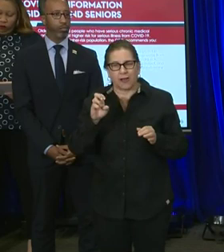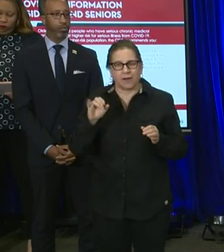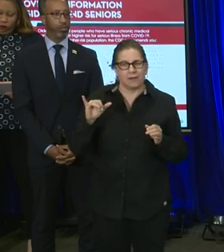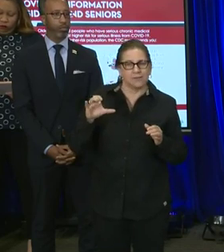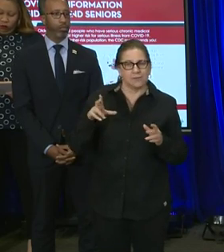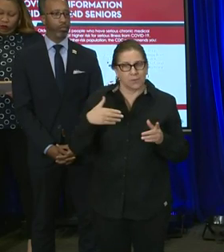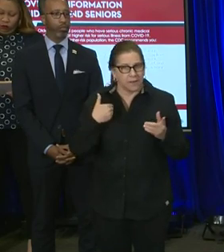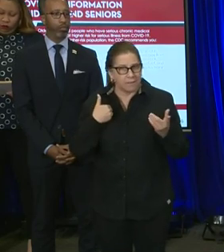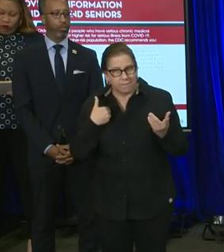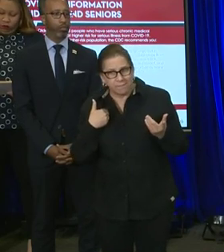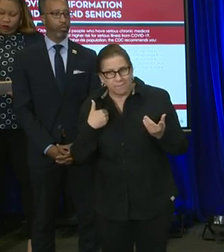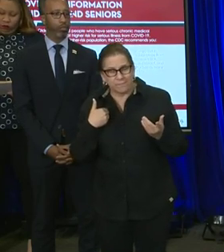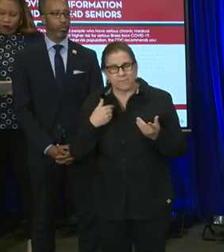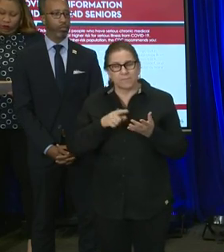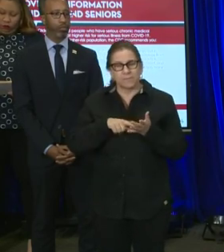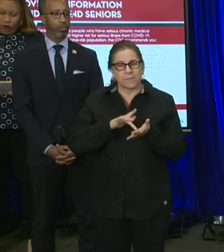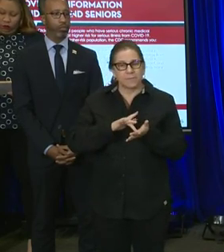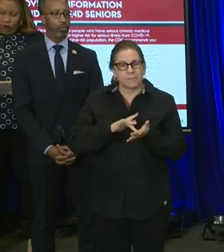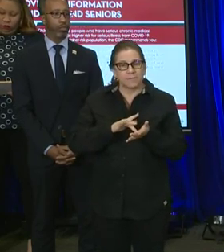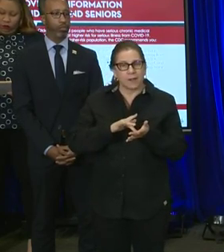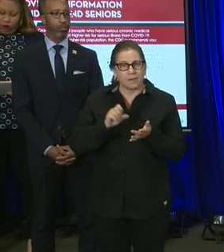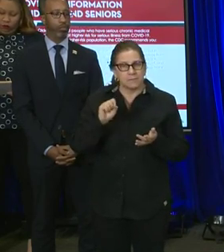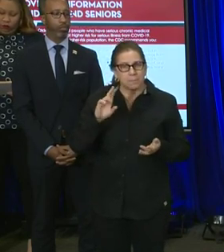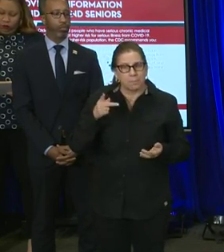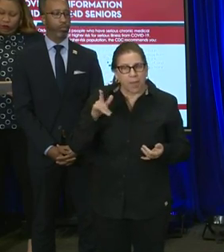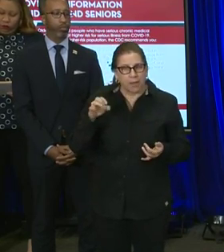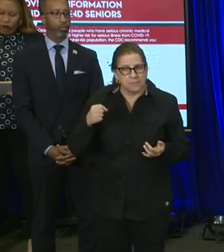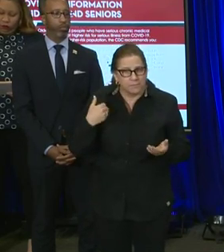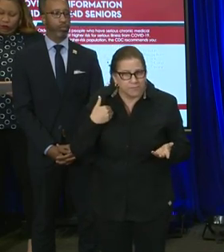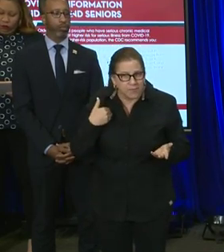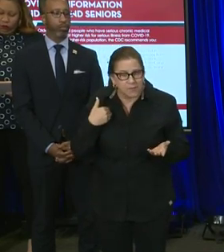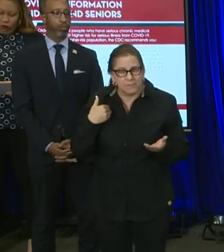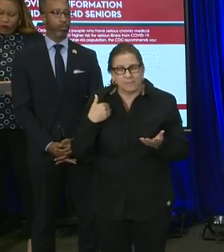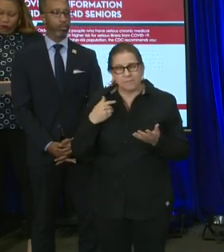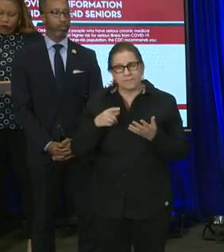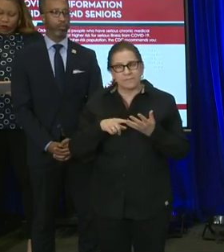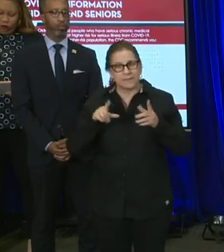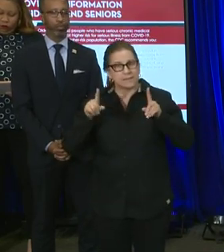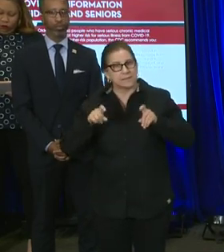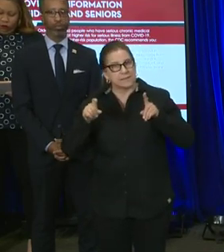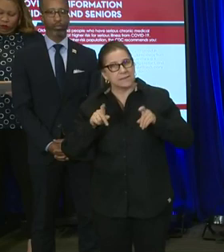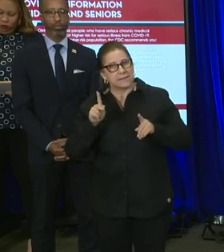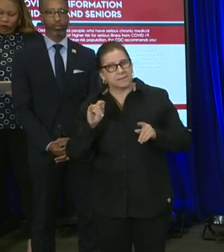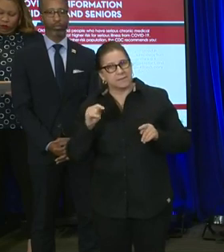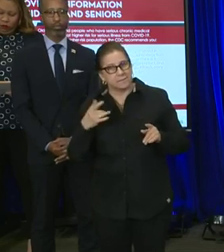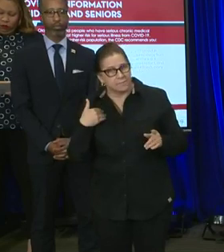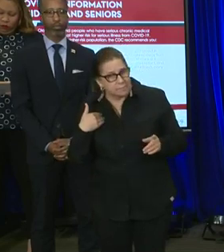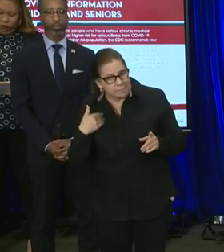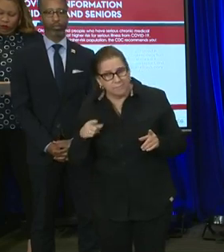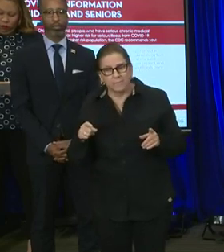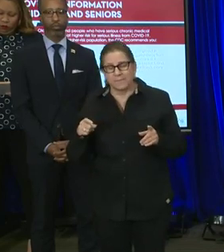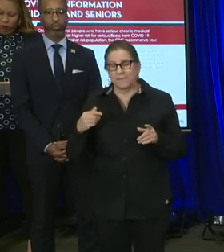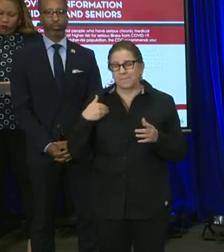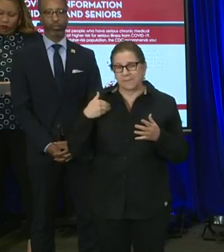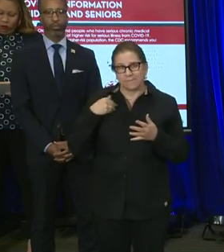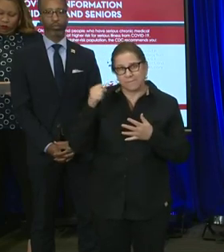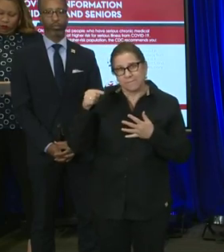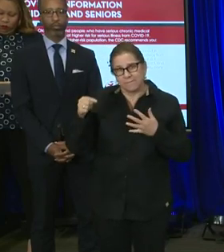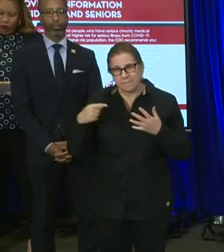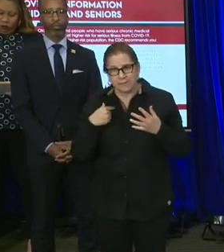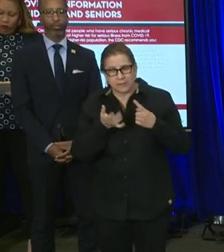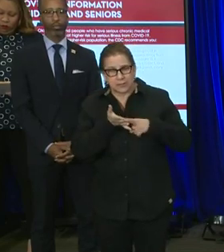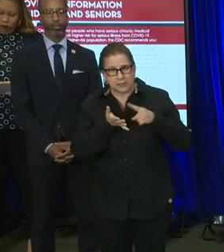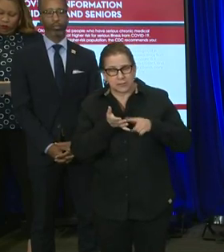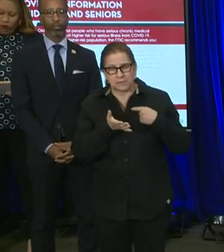to medical supplies, including the ability to offer testing. Some of the things that have been identified is the ability to